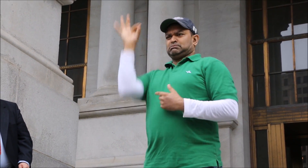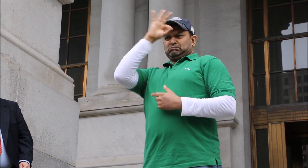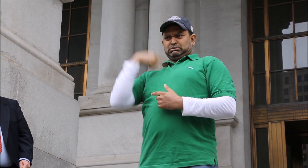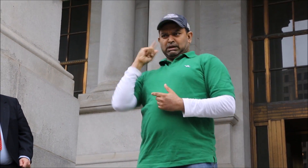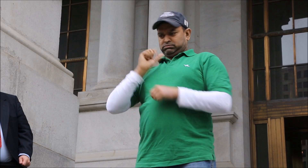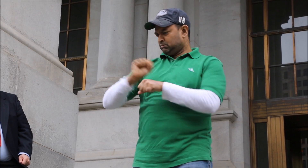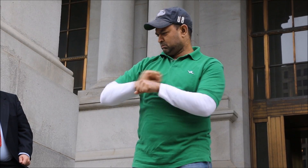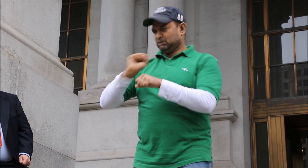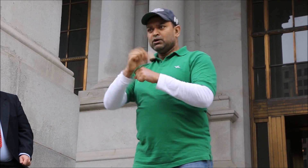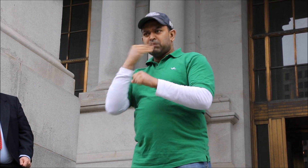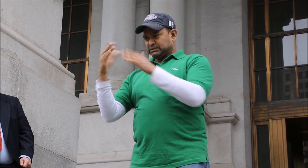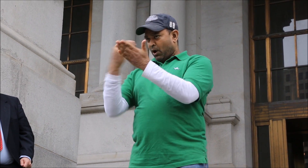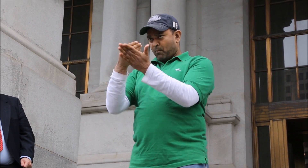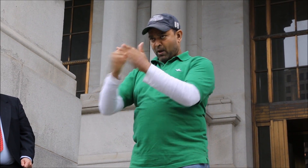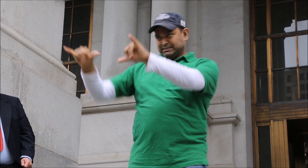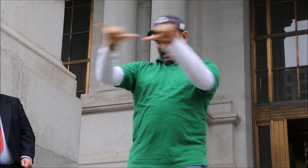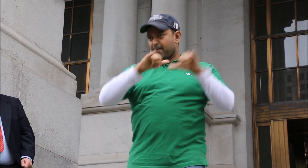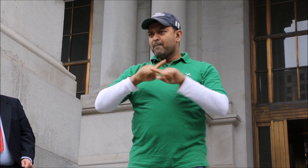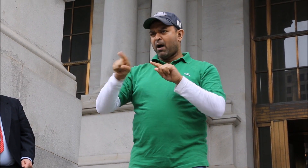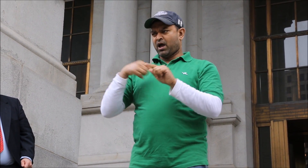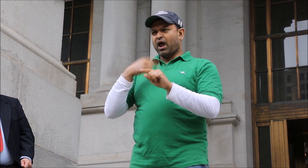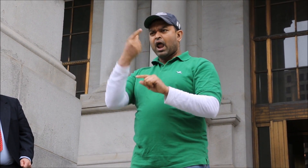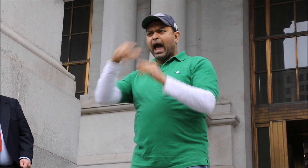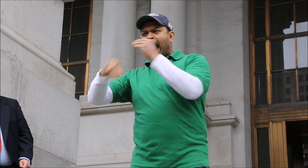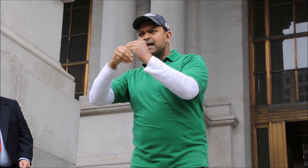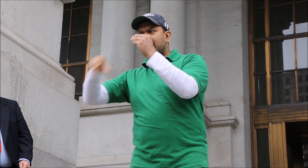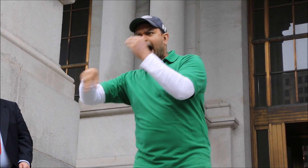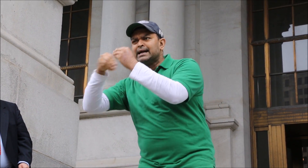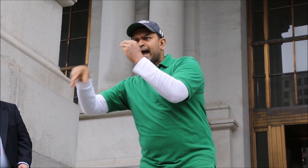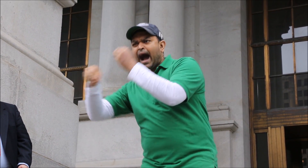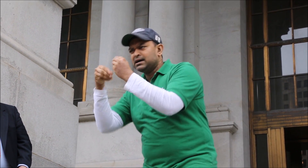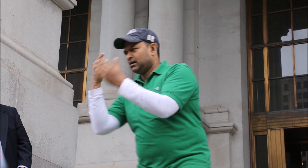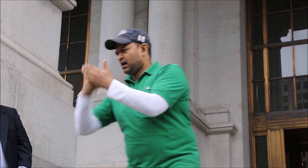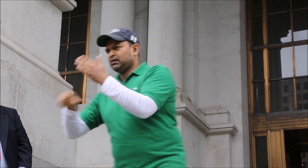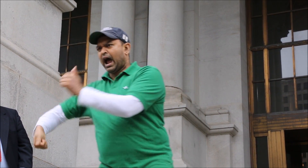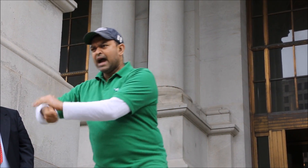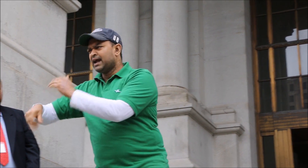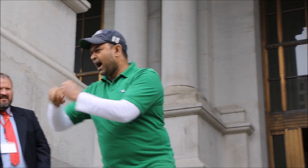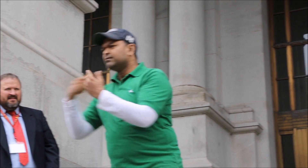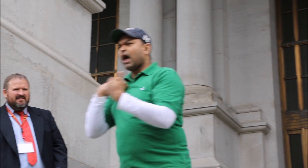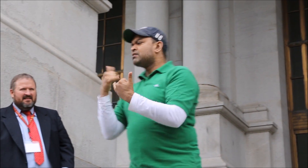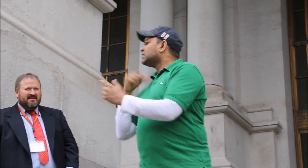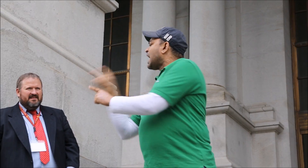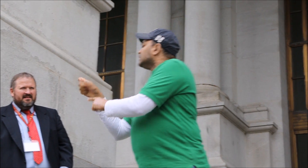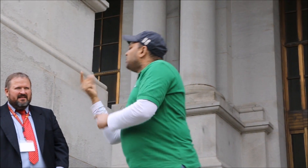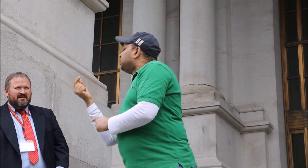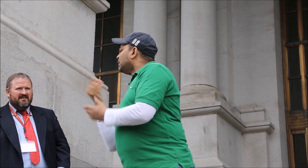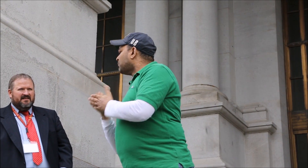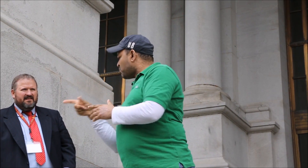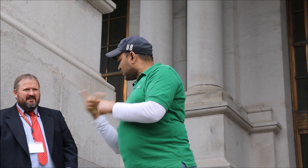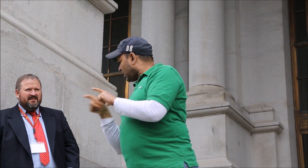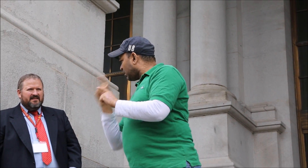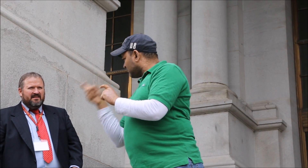I'm Carl Gordon. And I suggest that we need to be